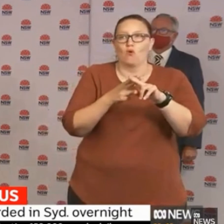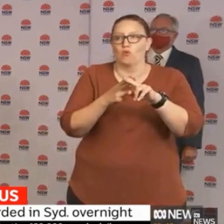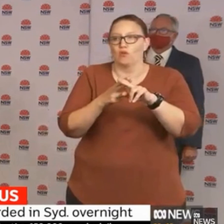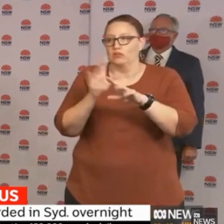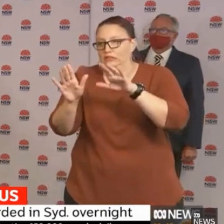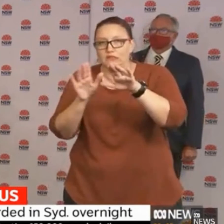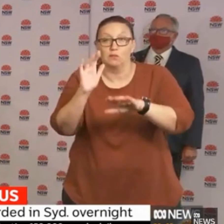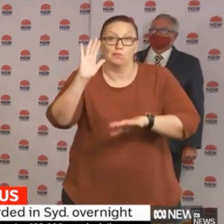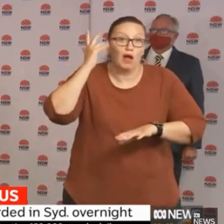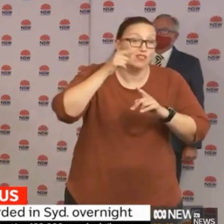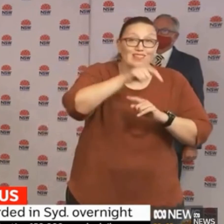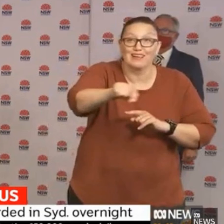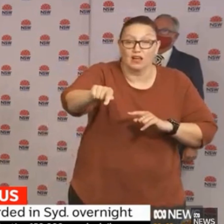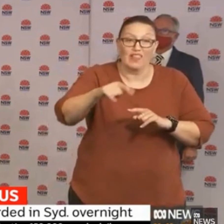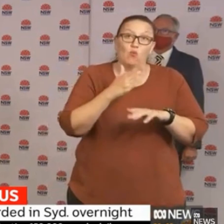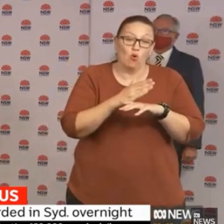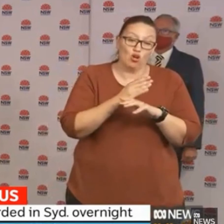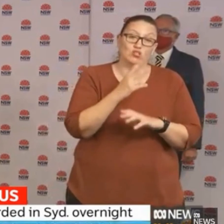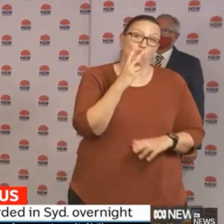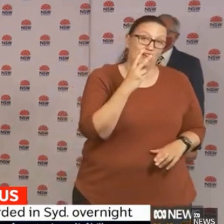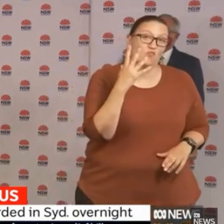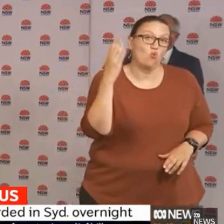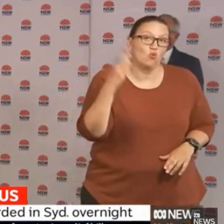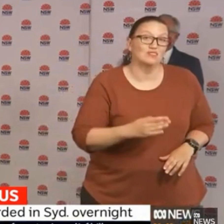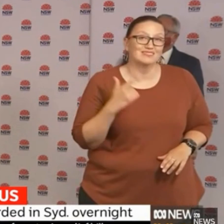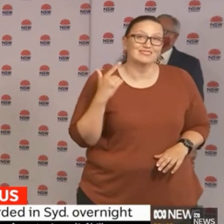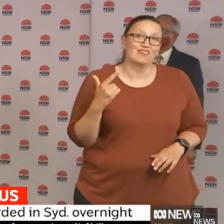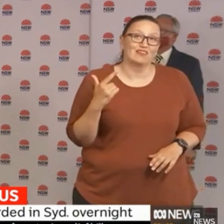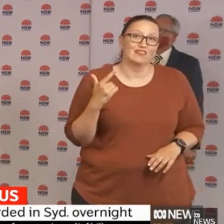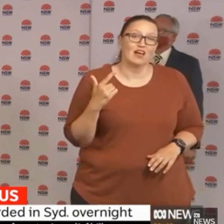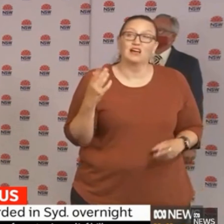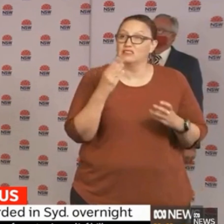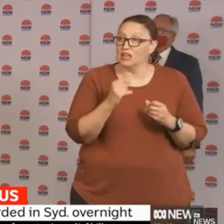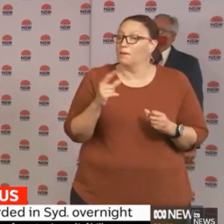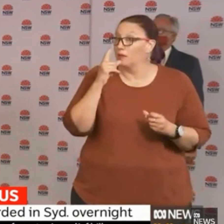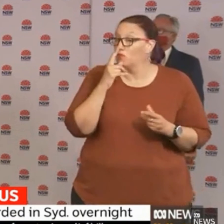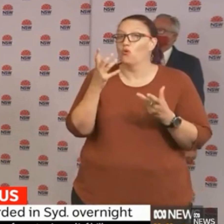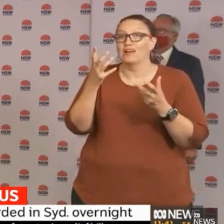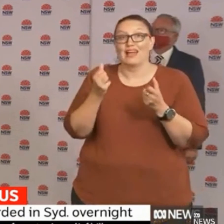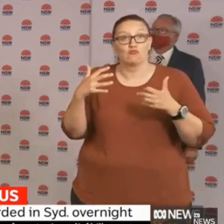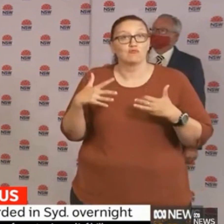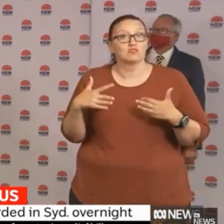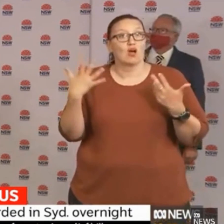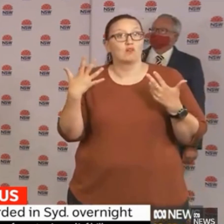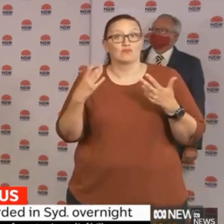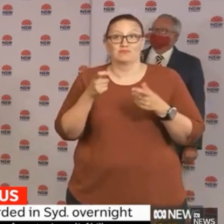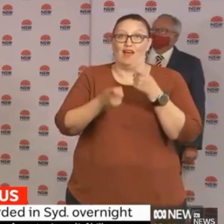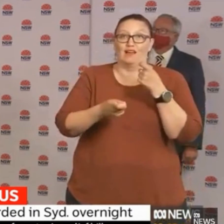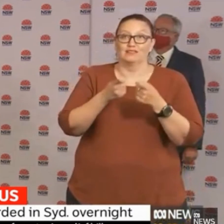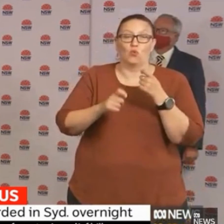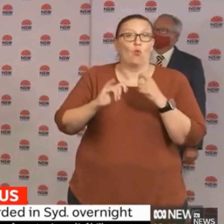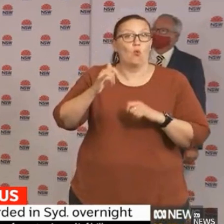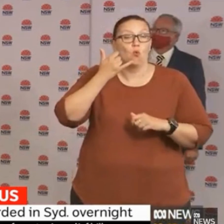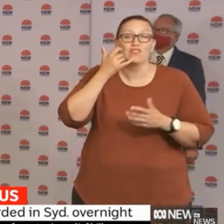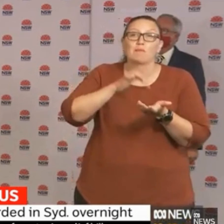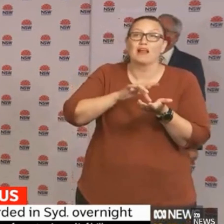it's the truth. Our contact tracers are working 24/7. Some people are getting results from tests from labs or getting